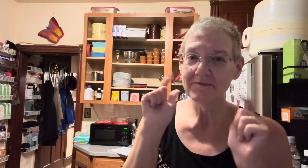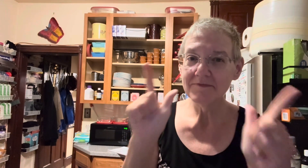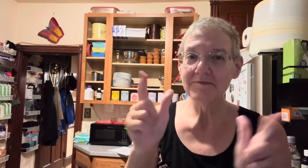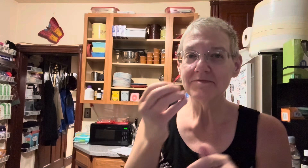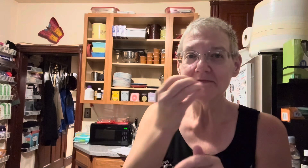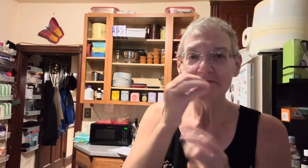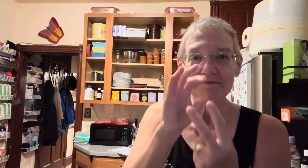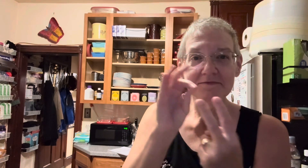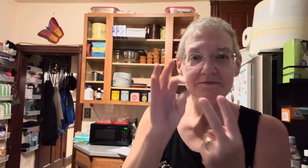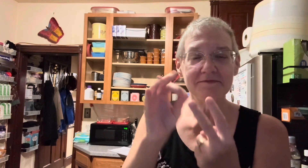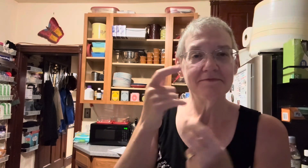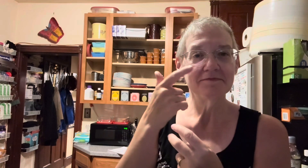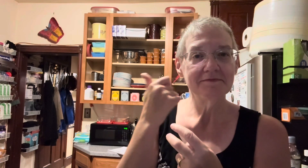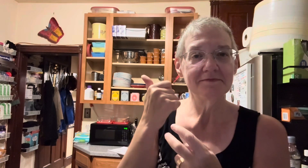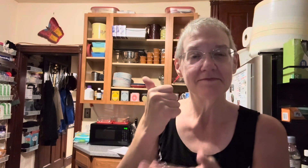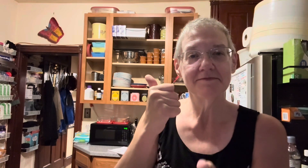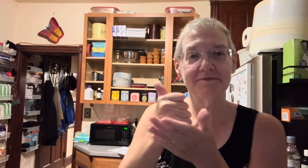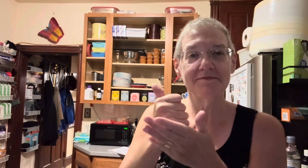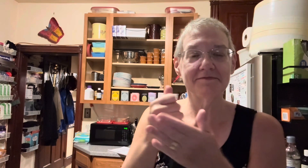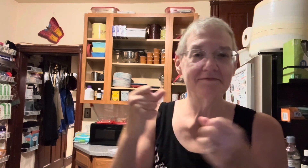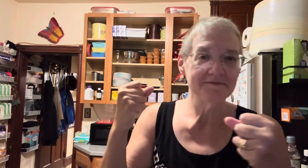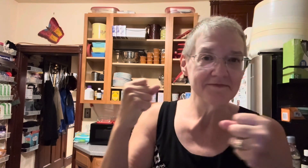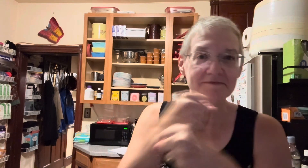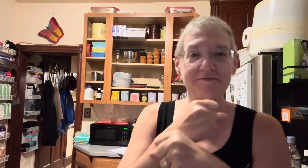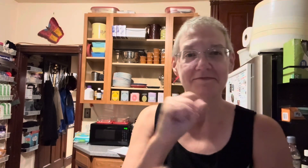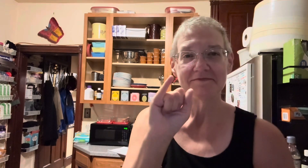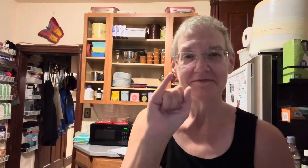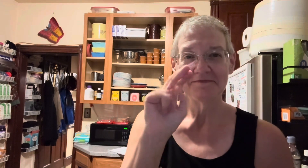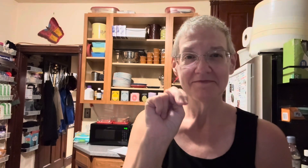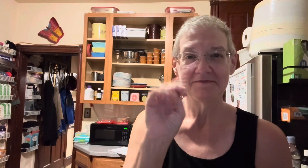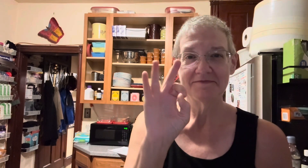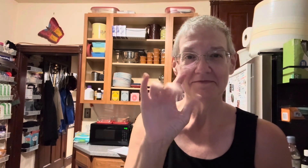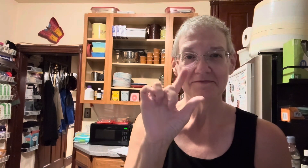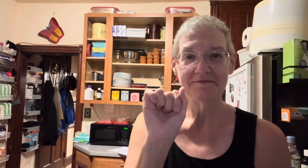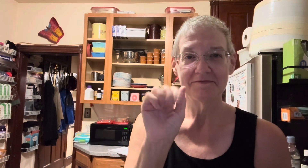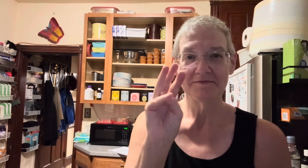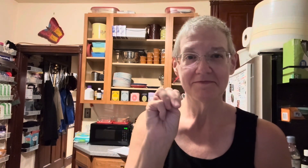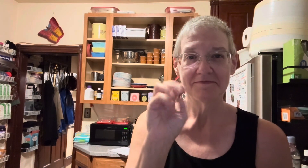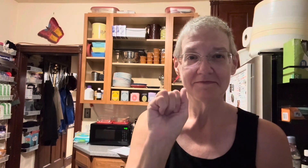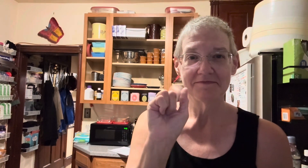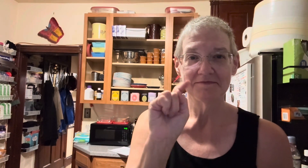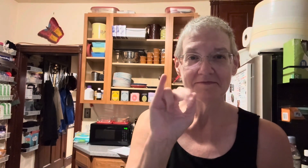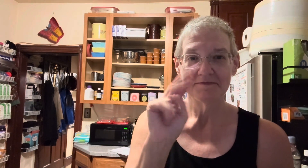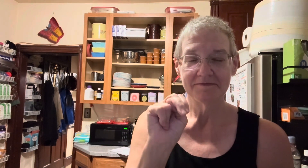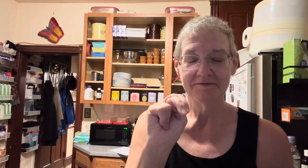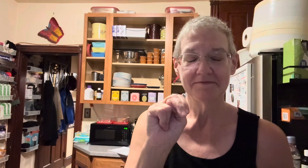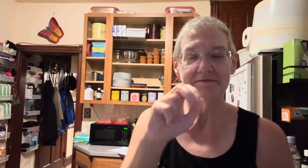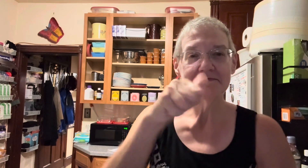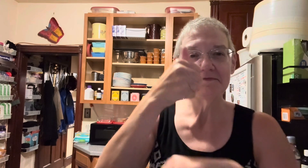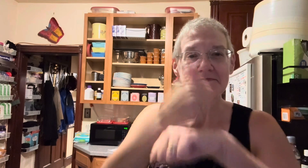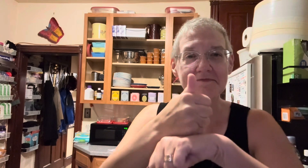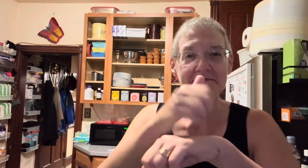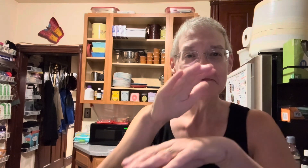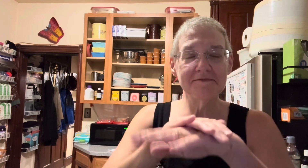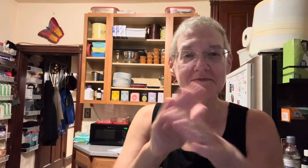carbs. And I picked all these different options for their anti-inflammatory